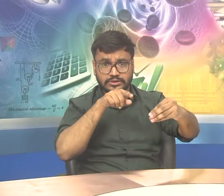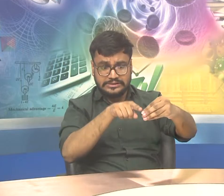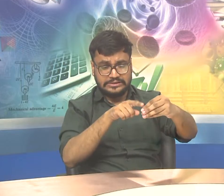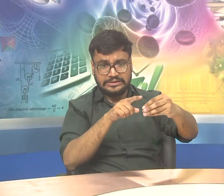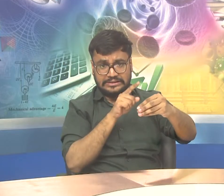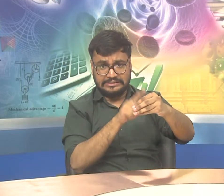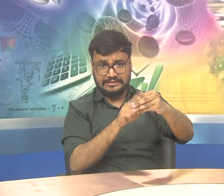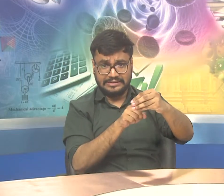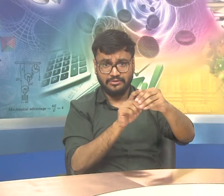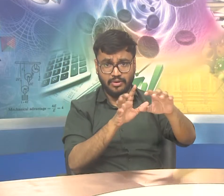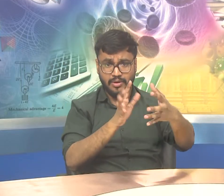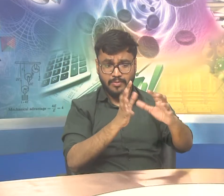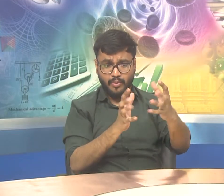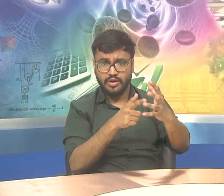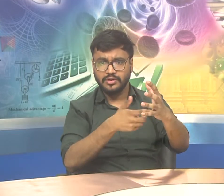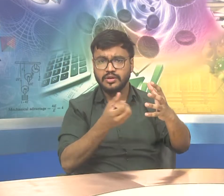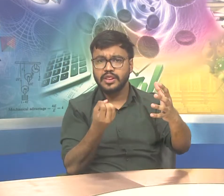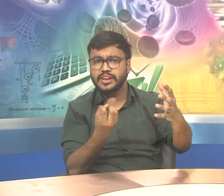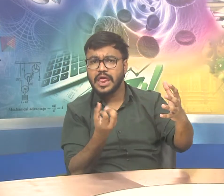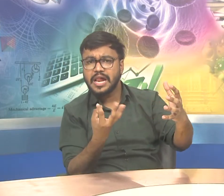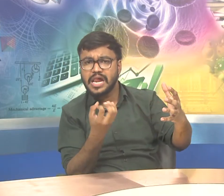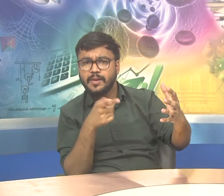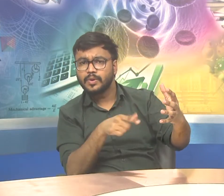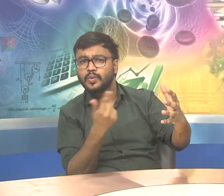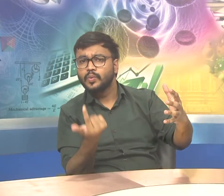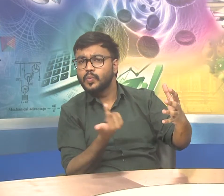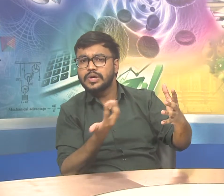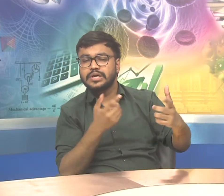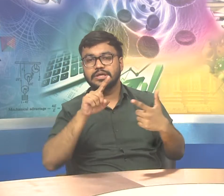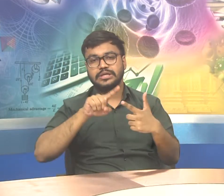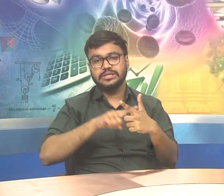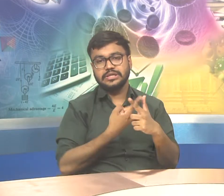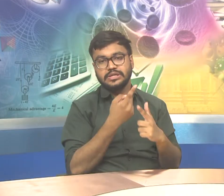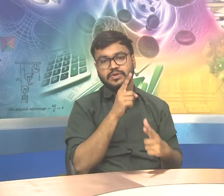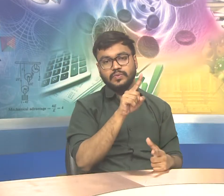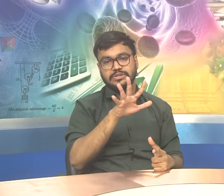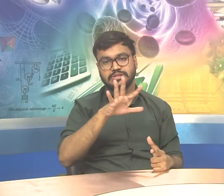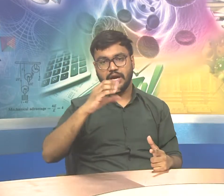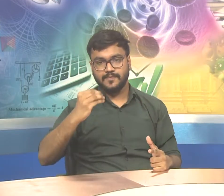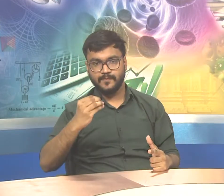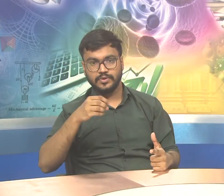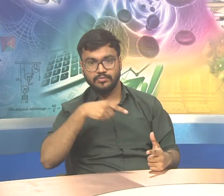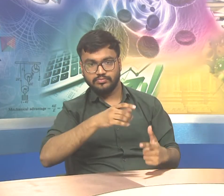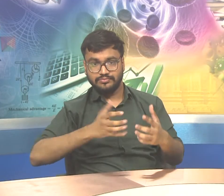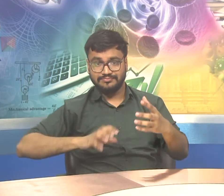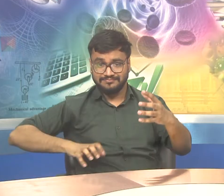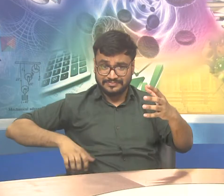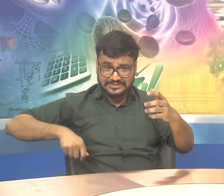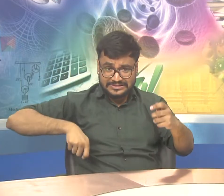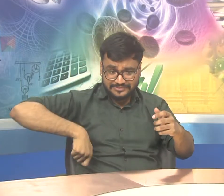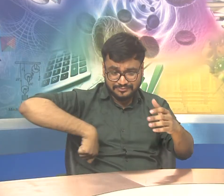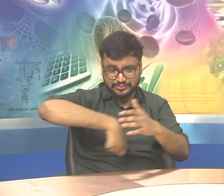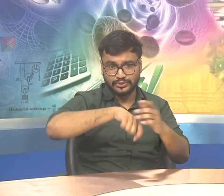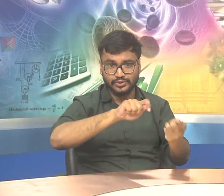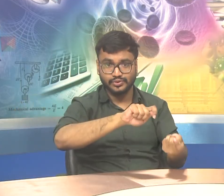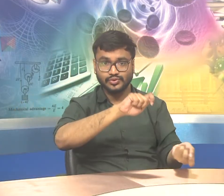A football player uses about 150 joule of energy to kick a